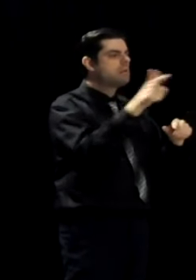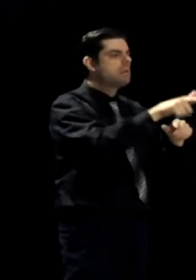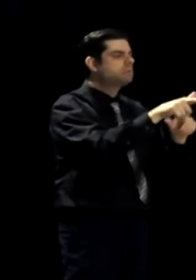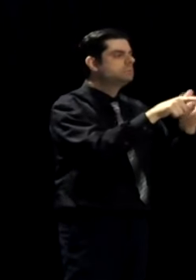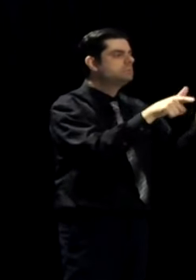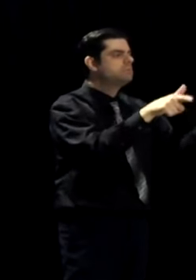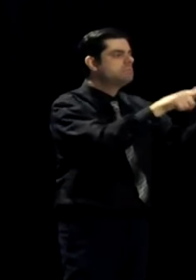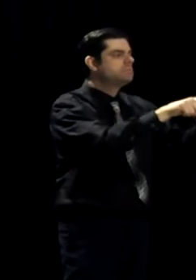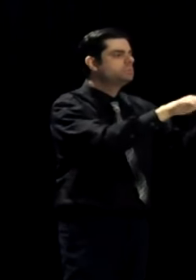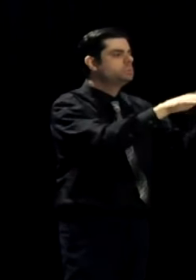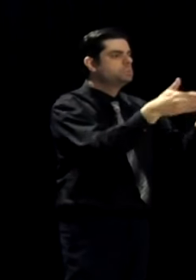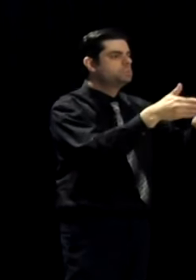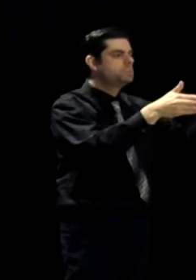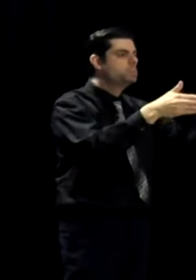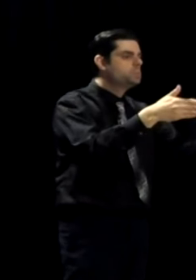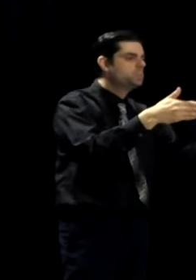14-day